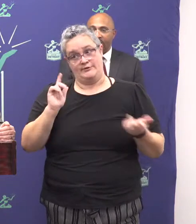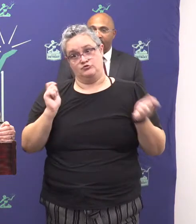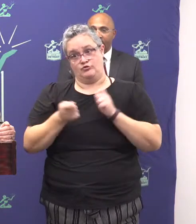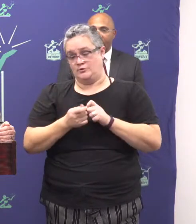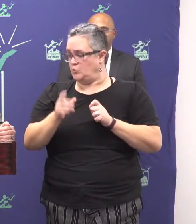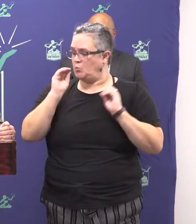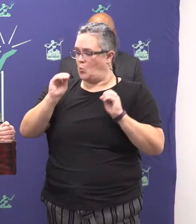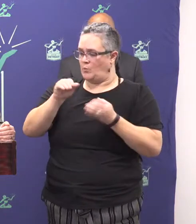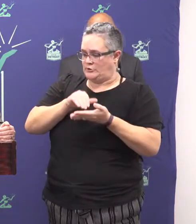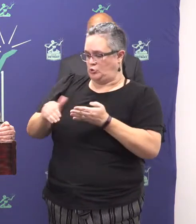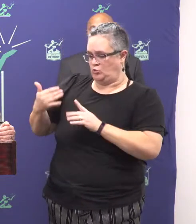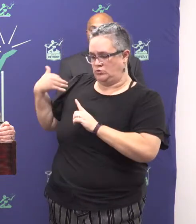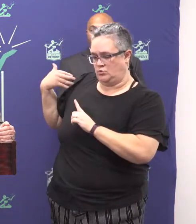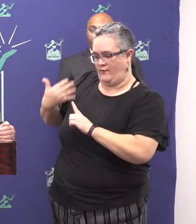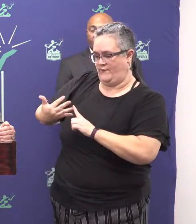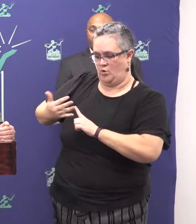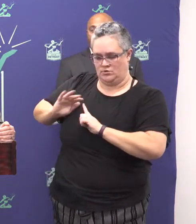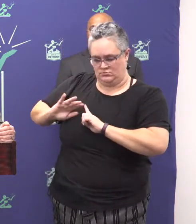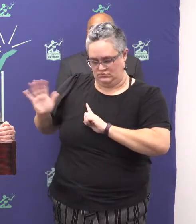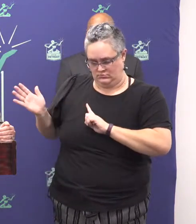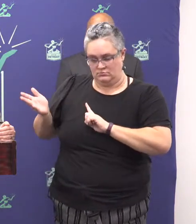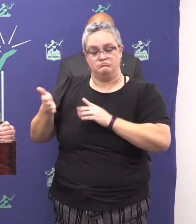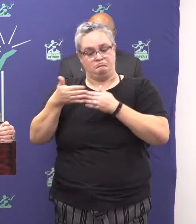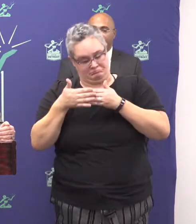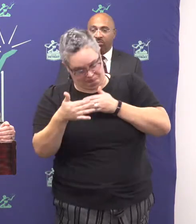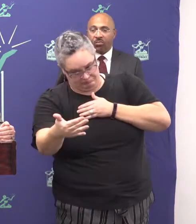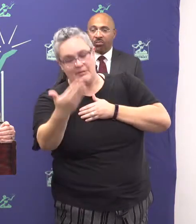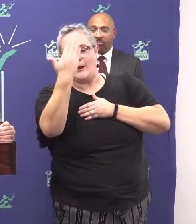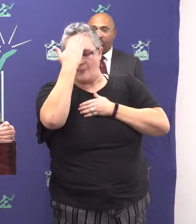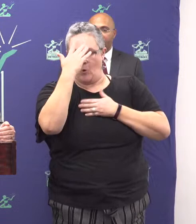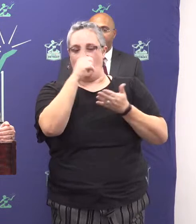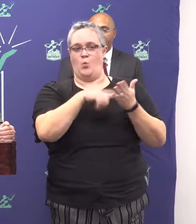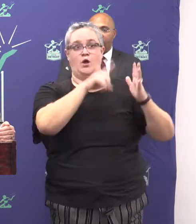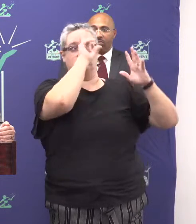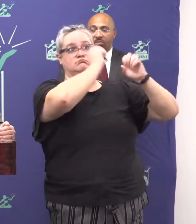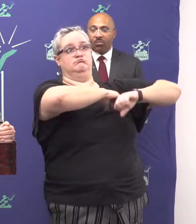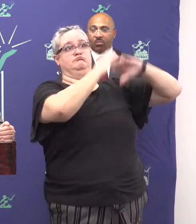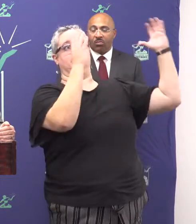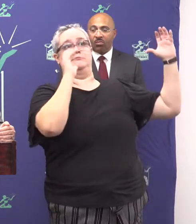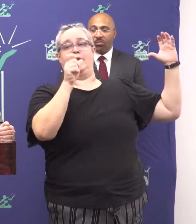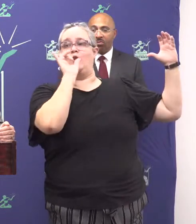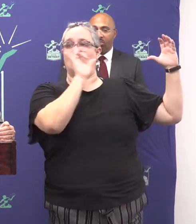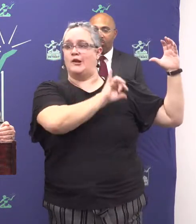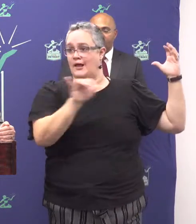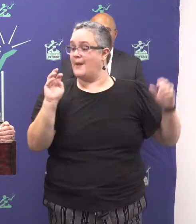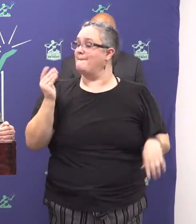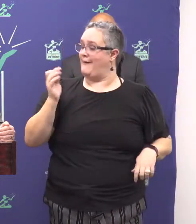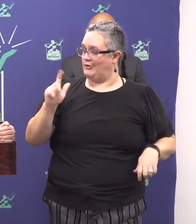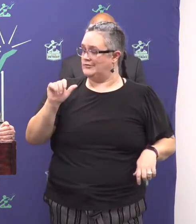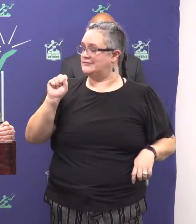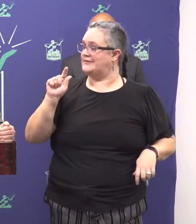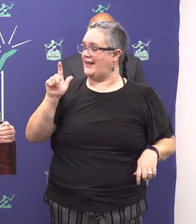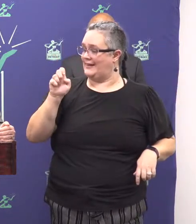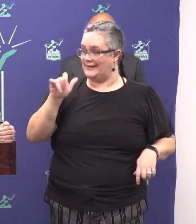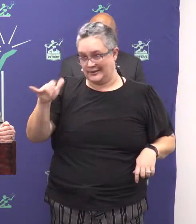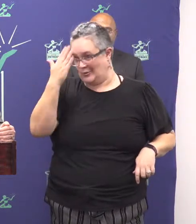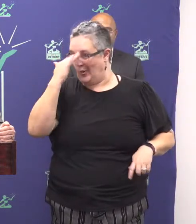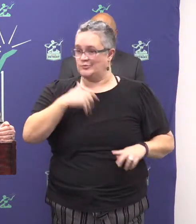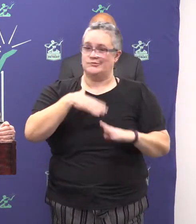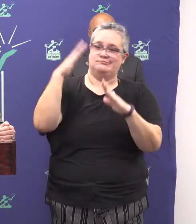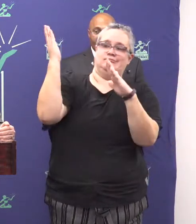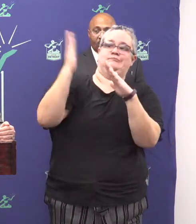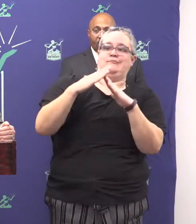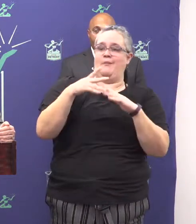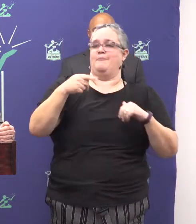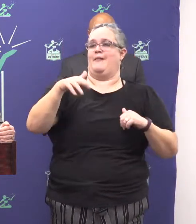any excuse for it before. But I know what first-class paratransit service looks like. Michael Staley knows what first-class paratransit service